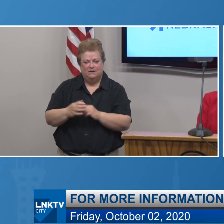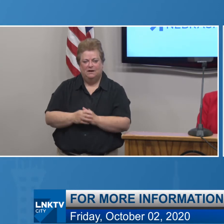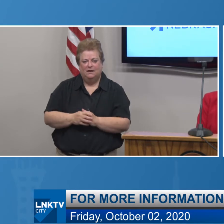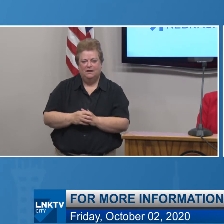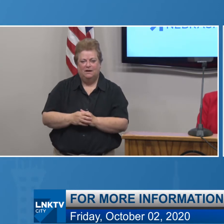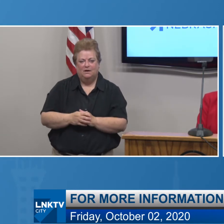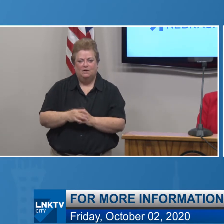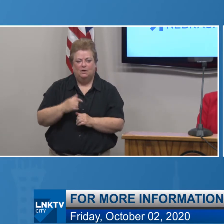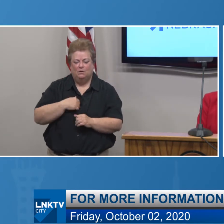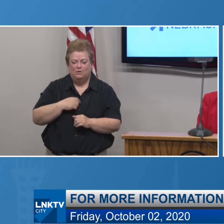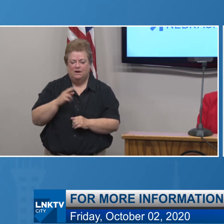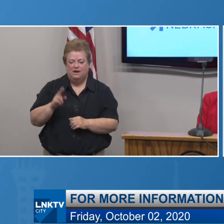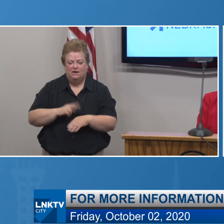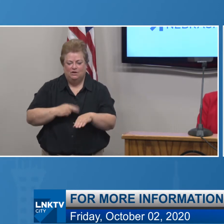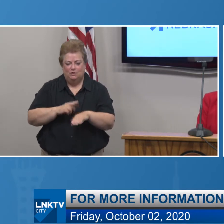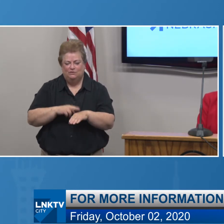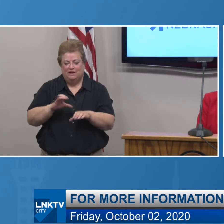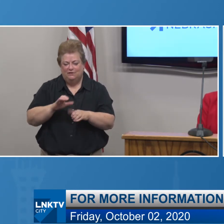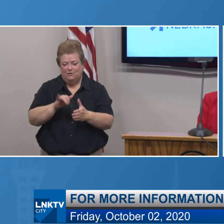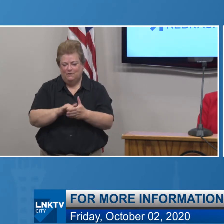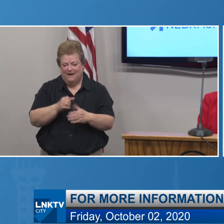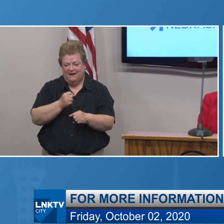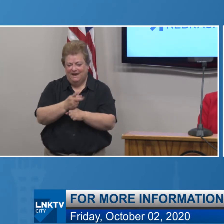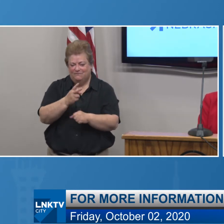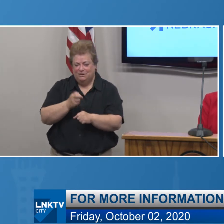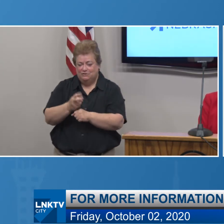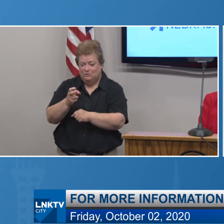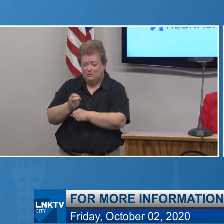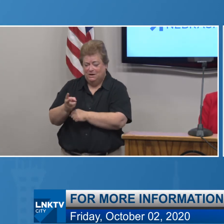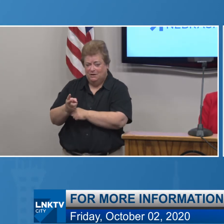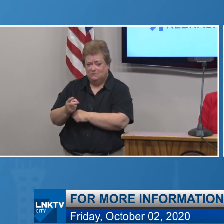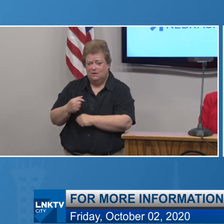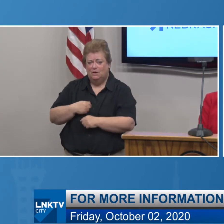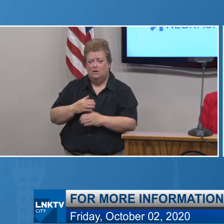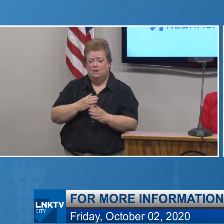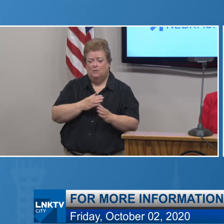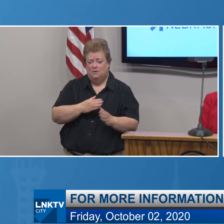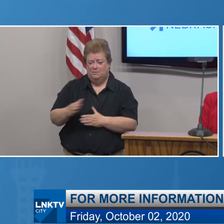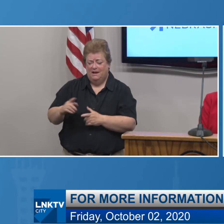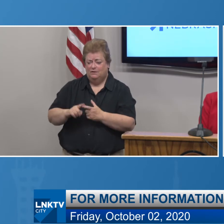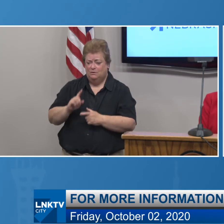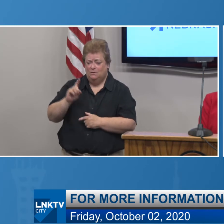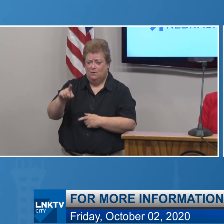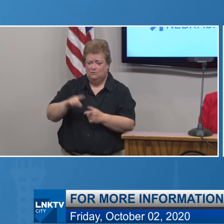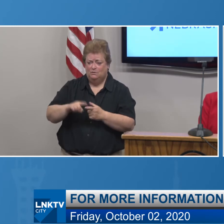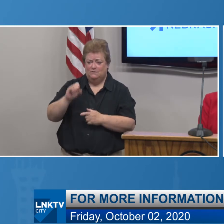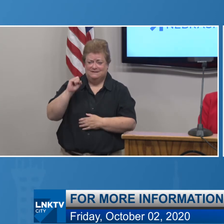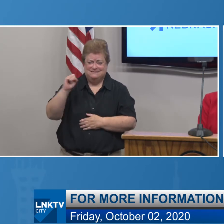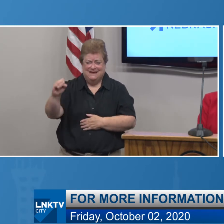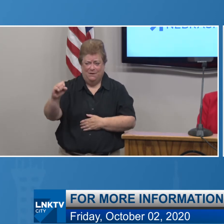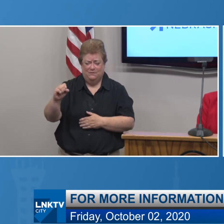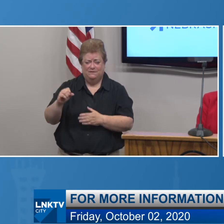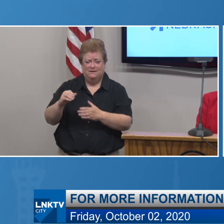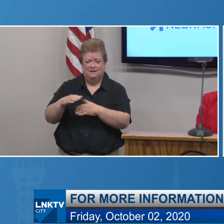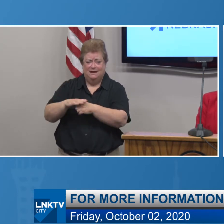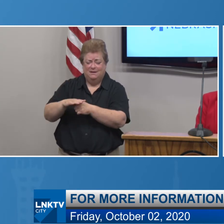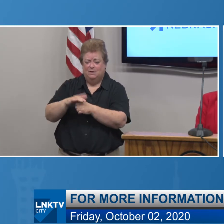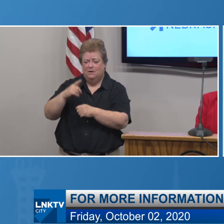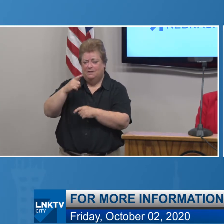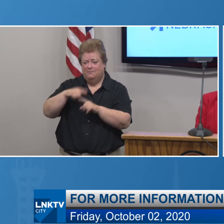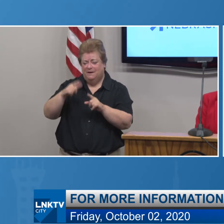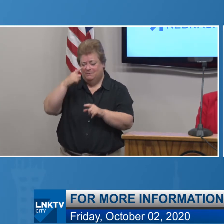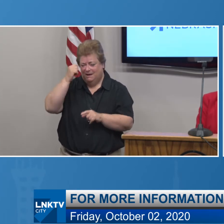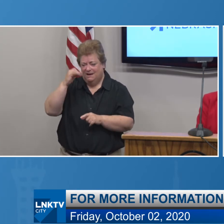2 years, and we were planning on being in the South Salt Creek neighborhood this year, but due to COVID and to